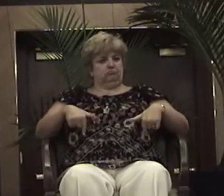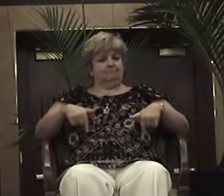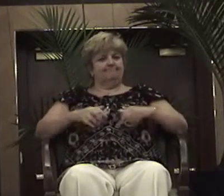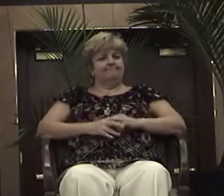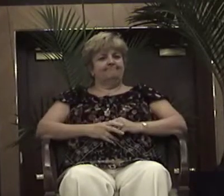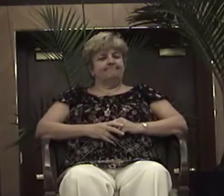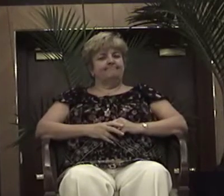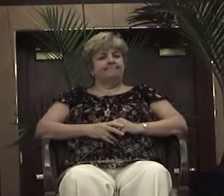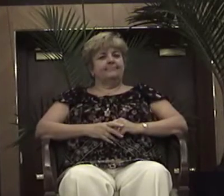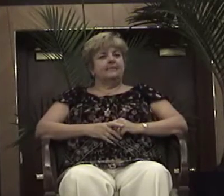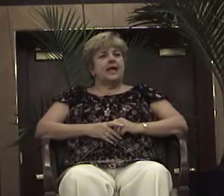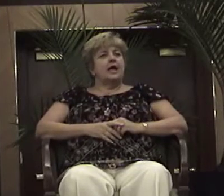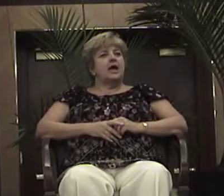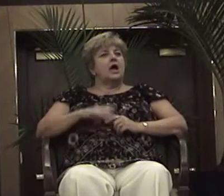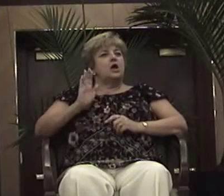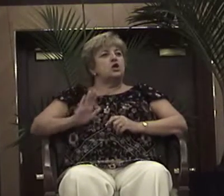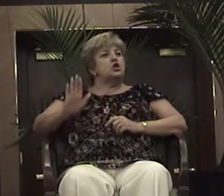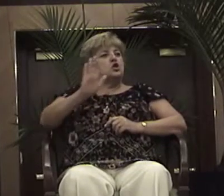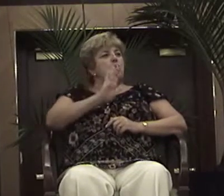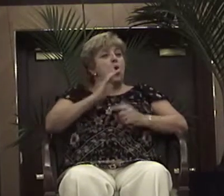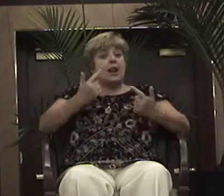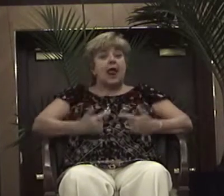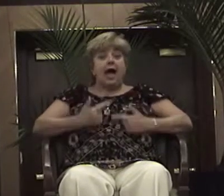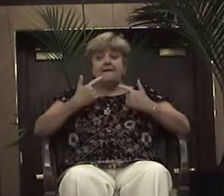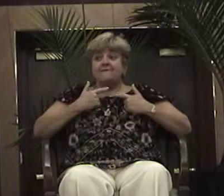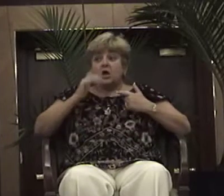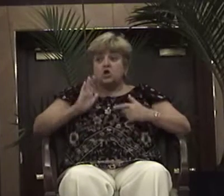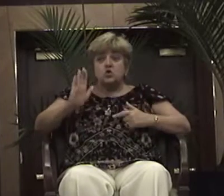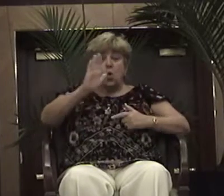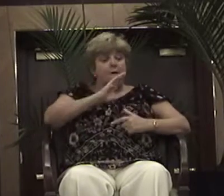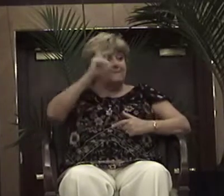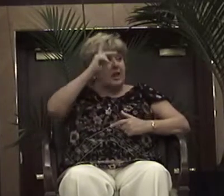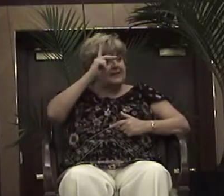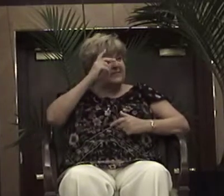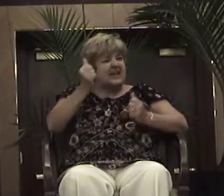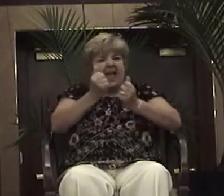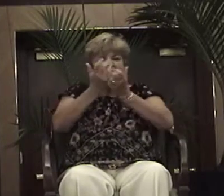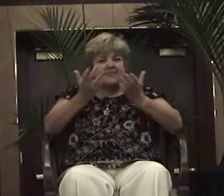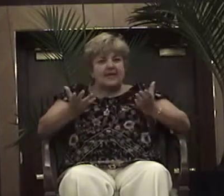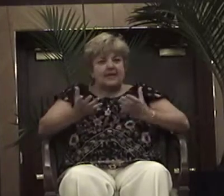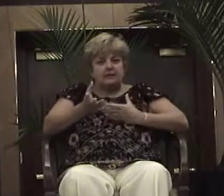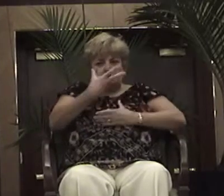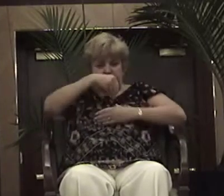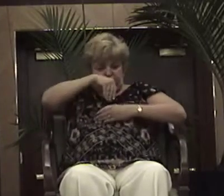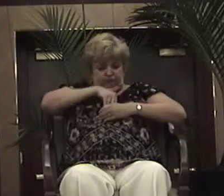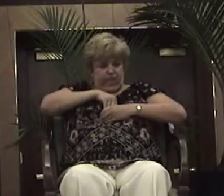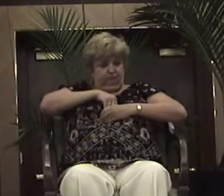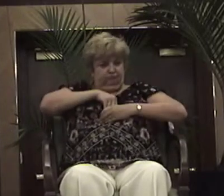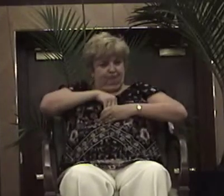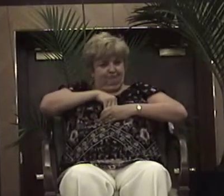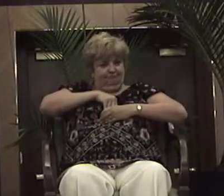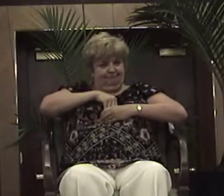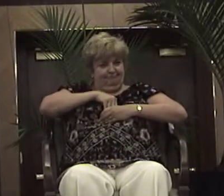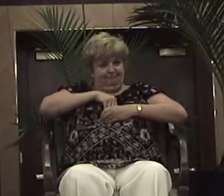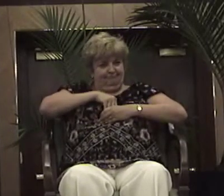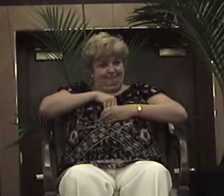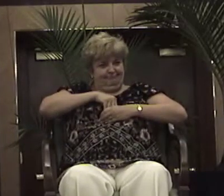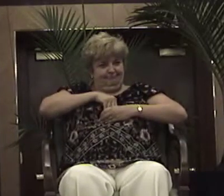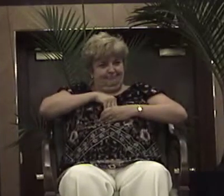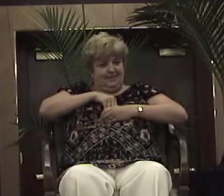Your life, your philosophy, and everything else, you take it with you. That little card of my business card where it